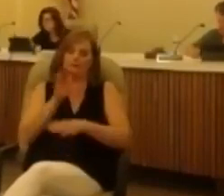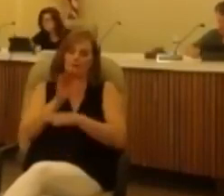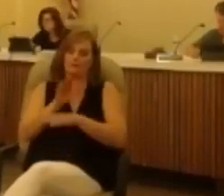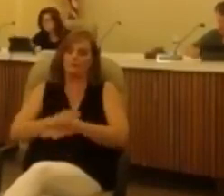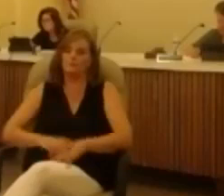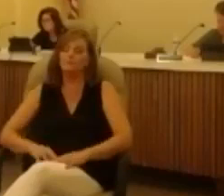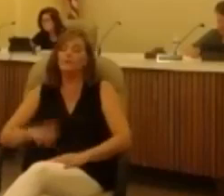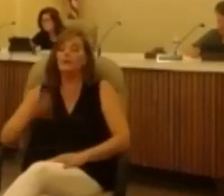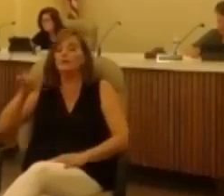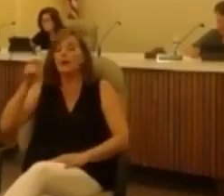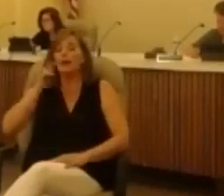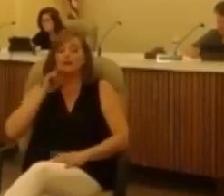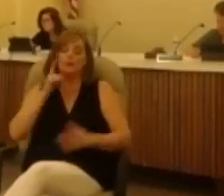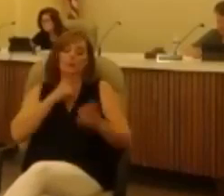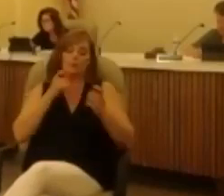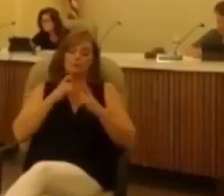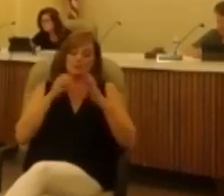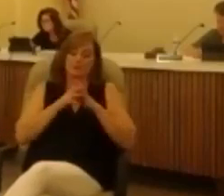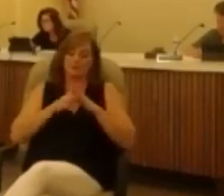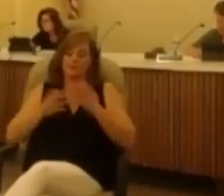Any other questions, comments?